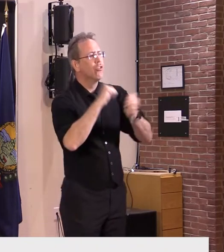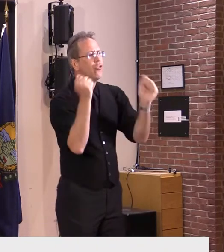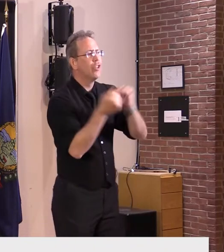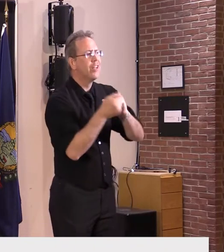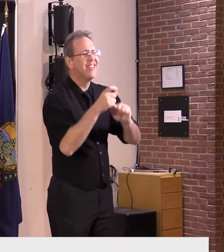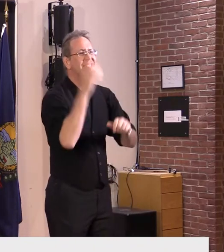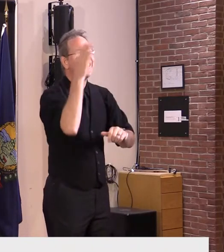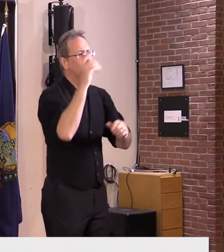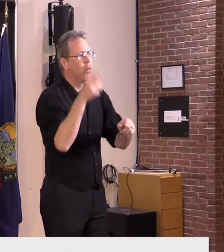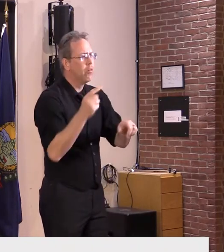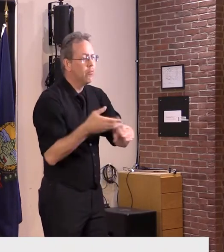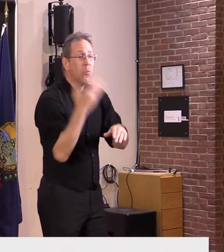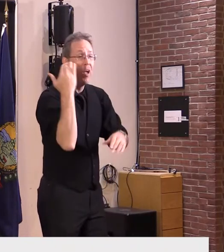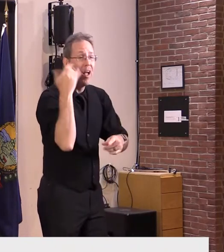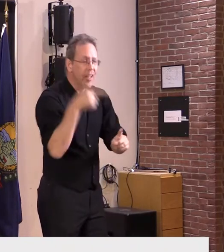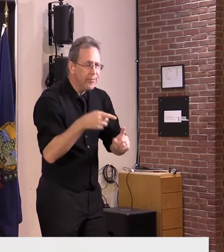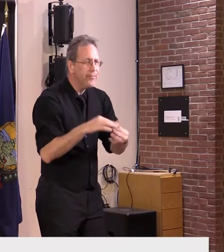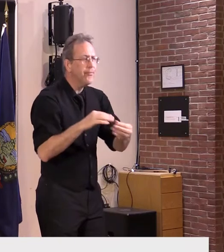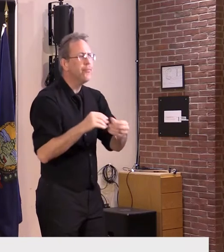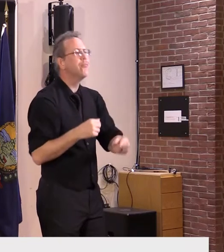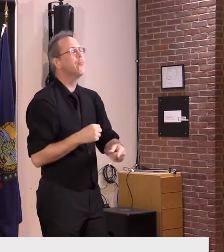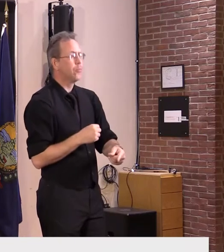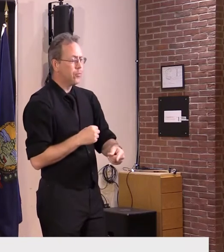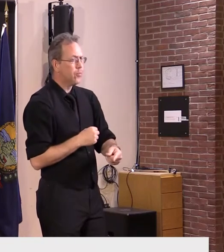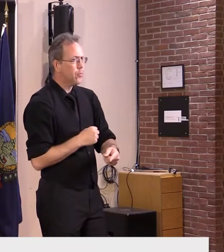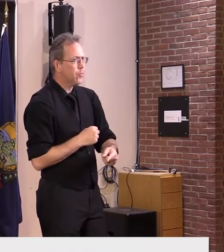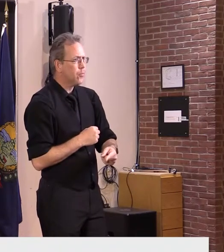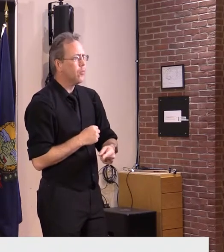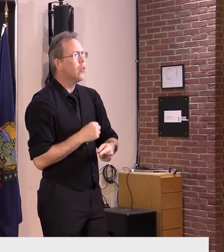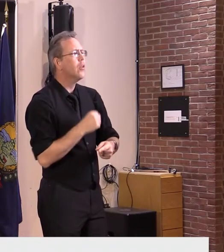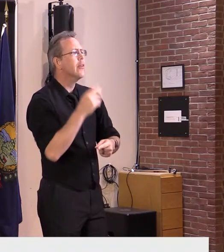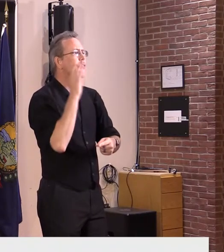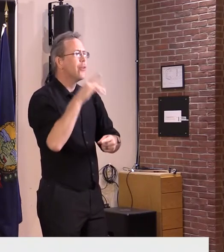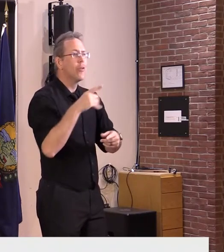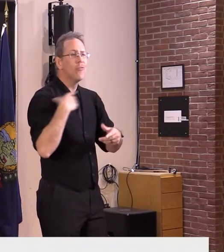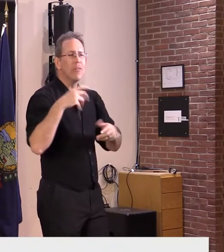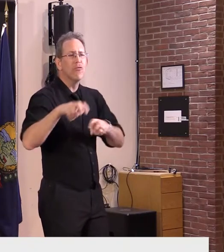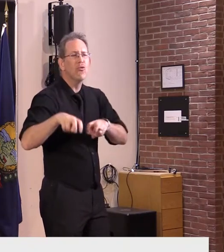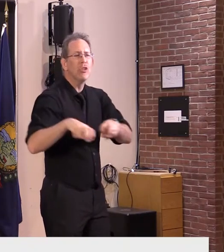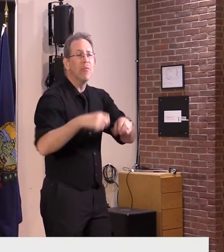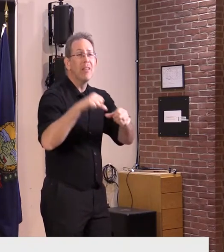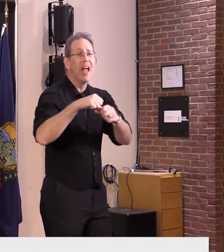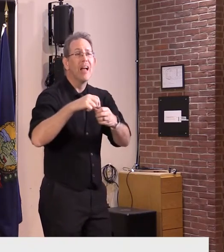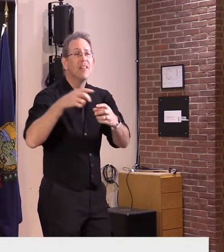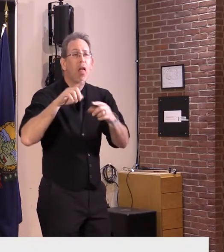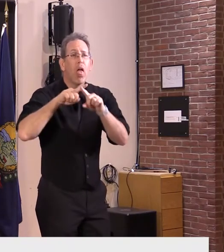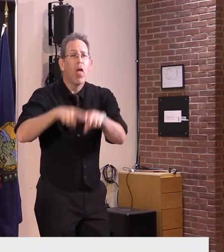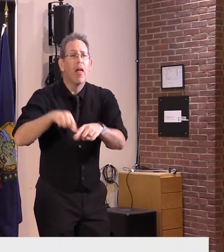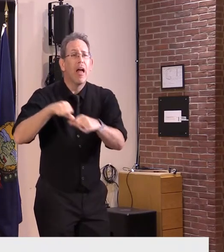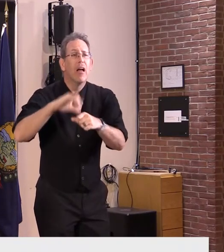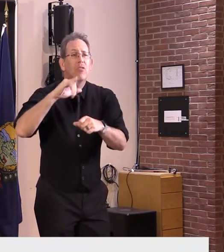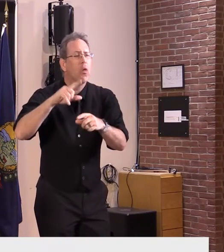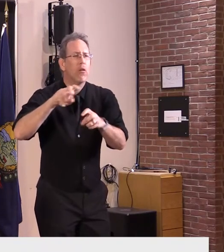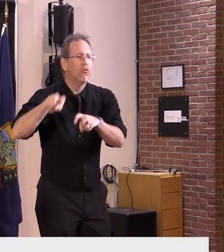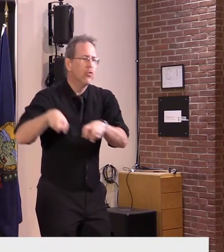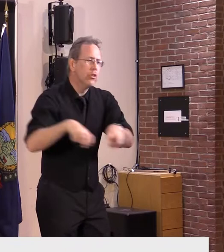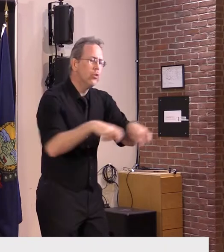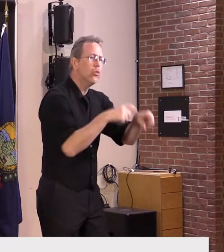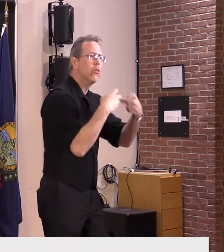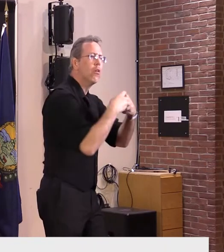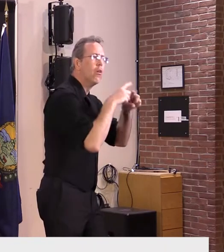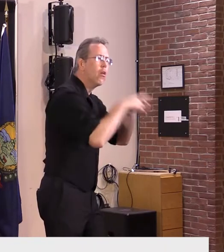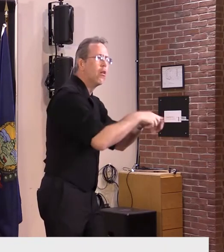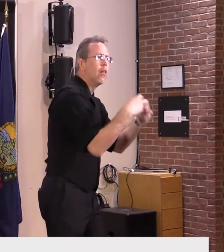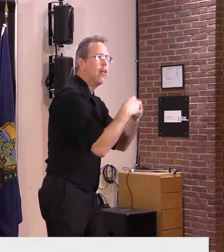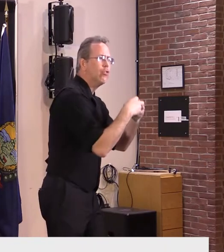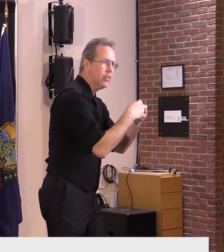be moving towards electrification, and so we aren't going to be able to count on the per gallon tax,